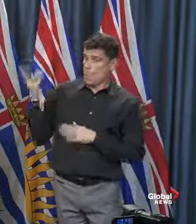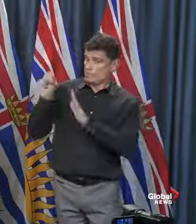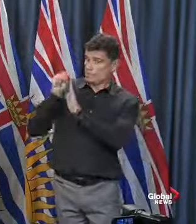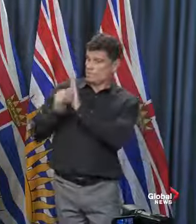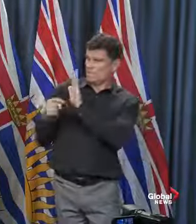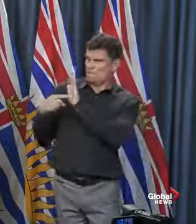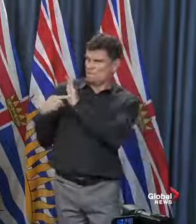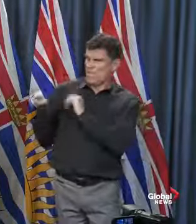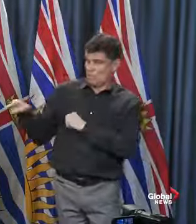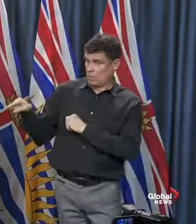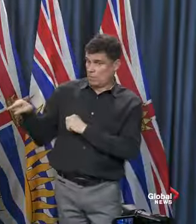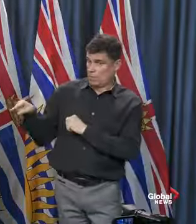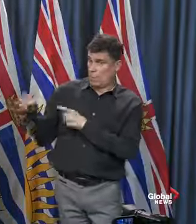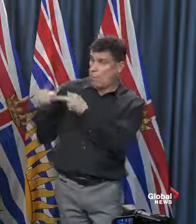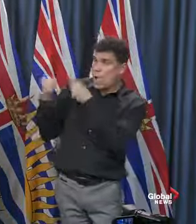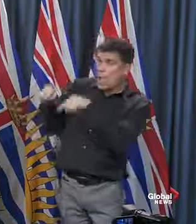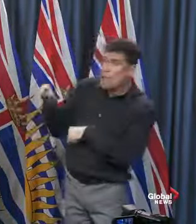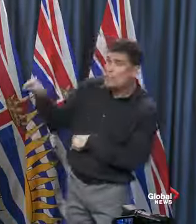that